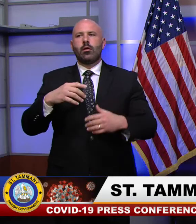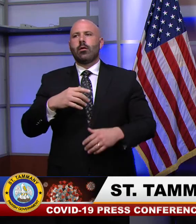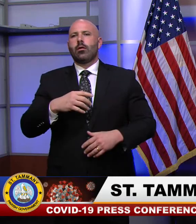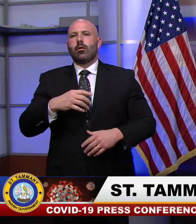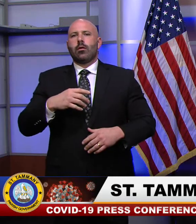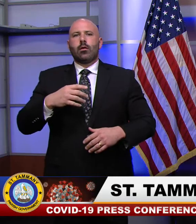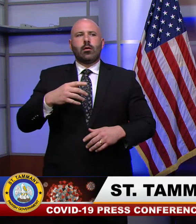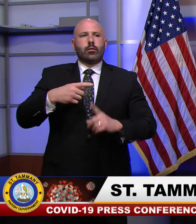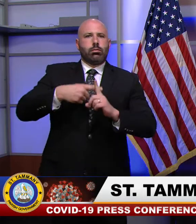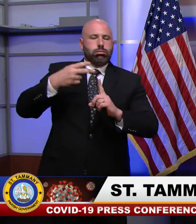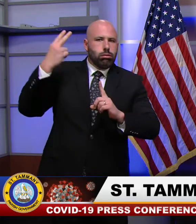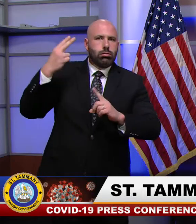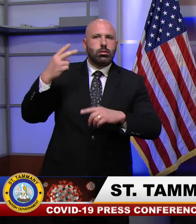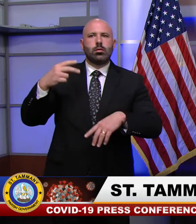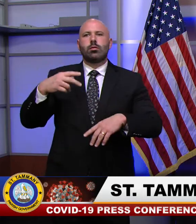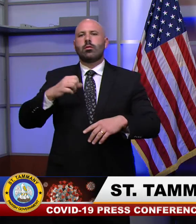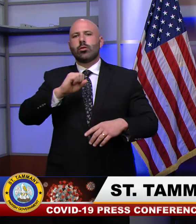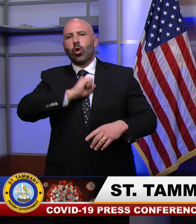positive